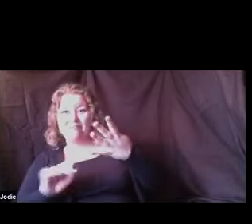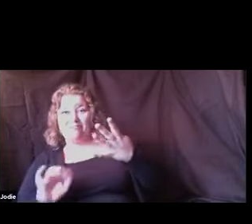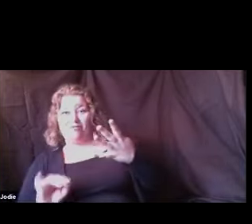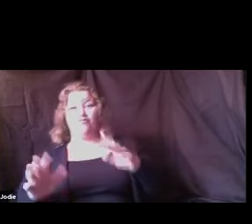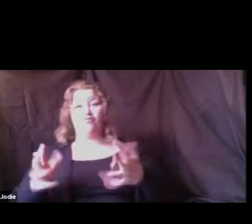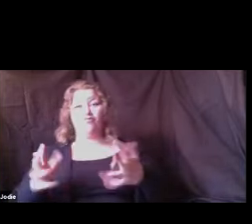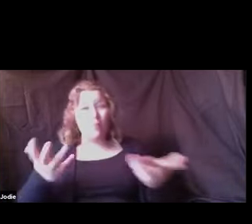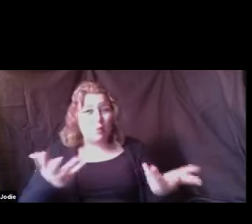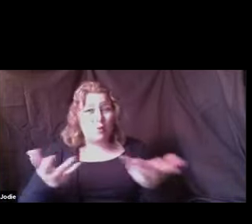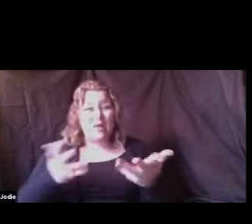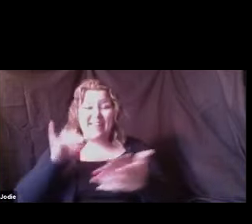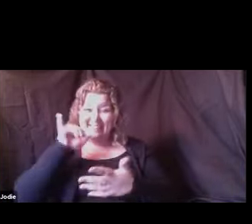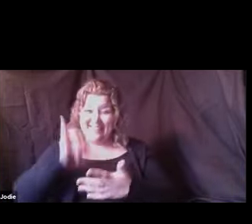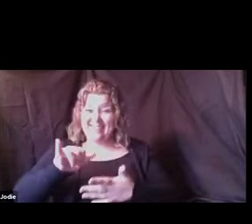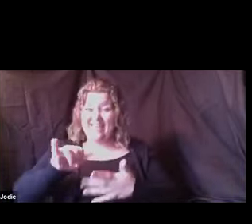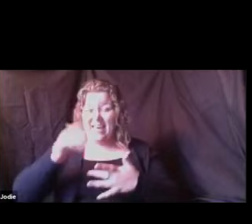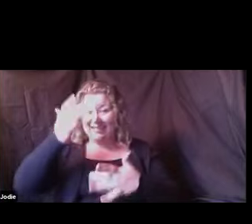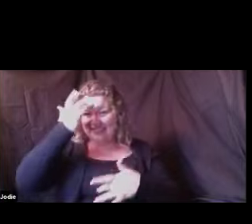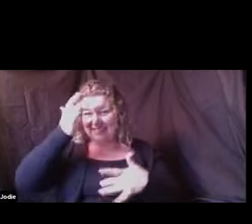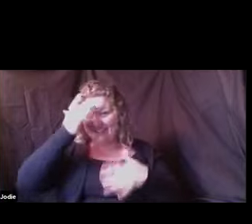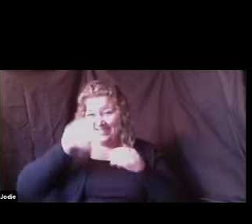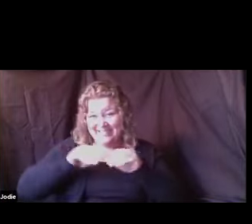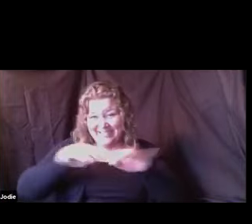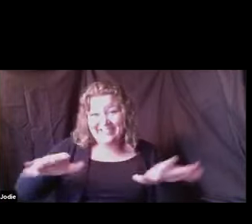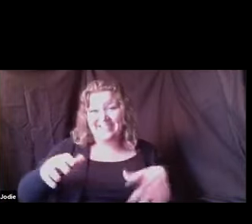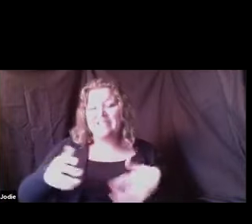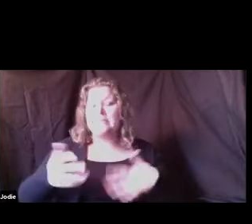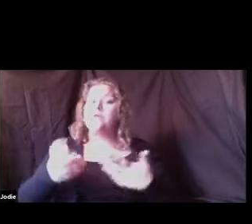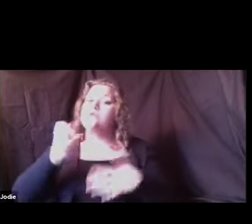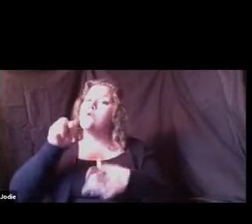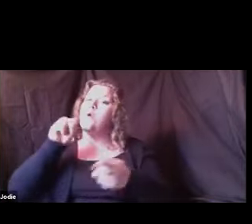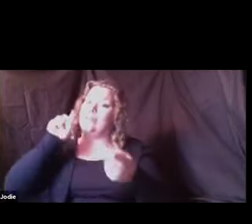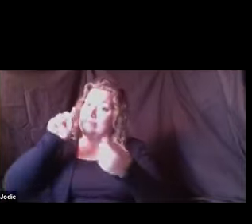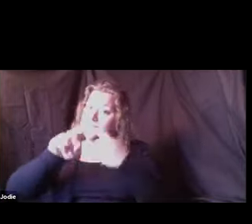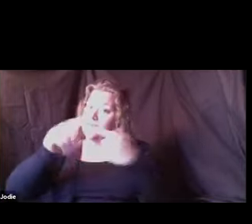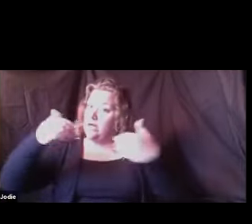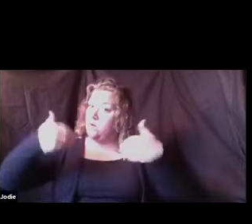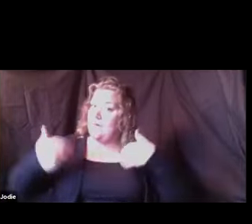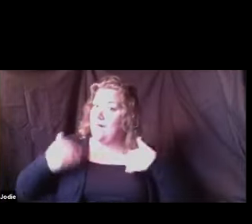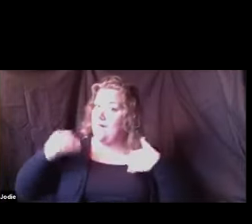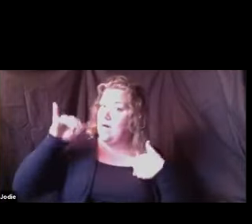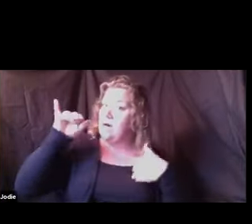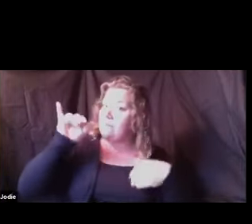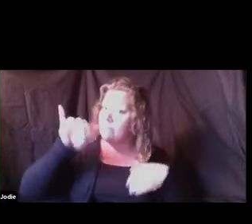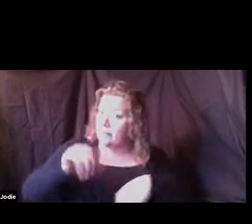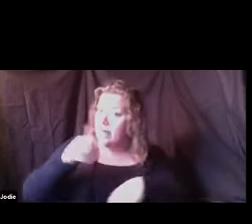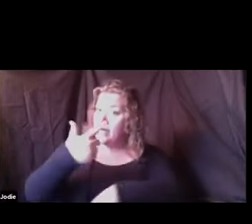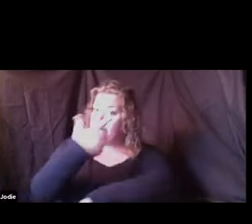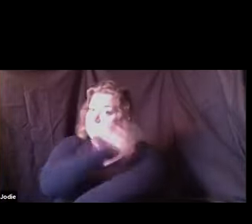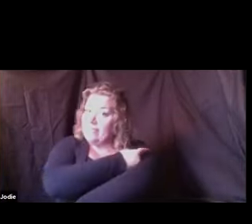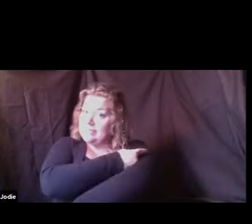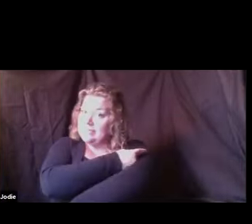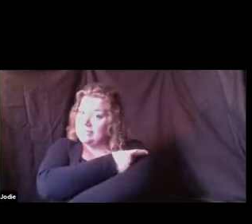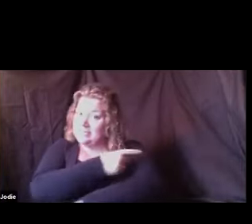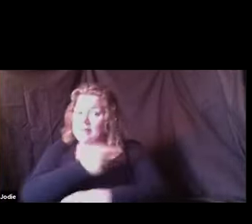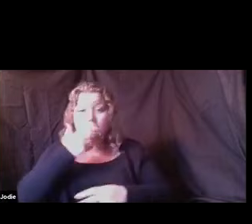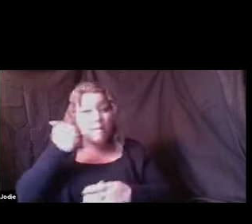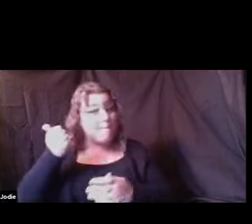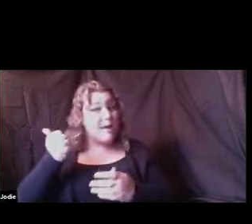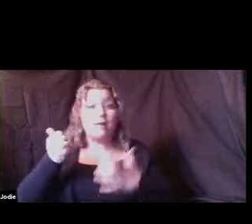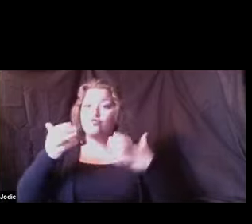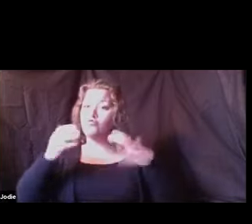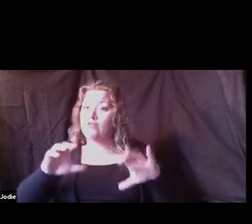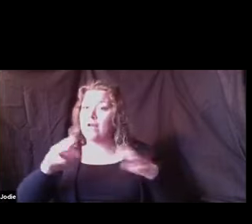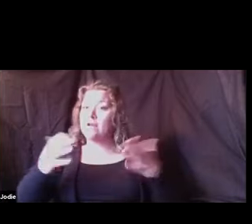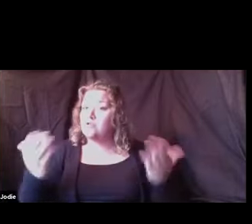disease. Until we reach that point, the best category we can achieve is low risk. So that